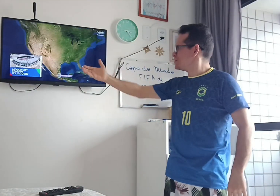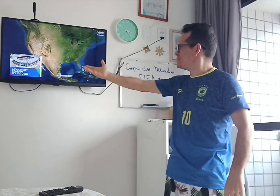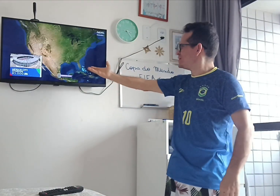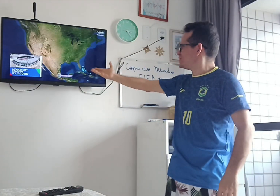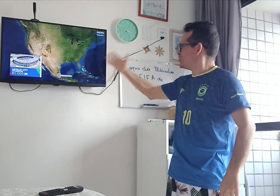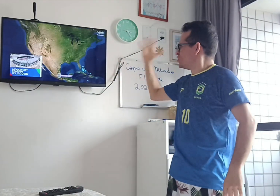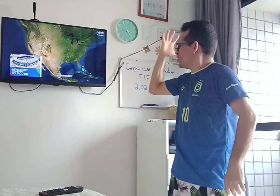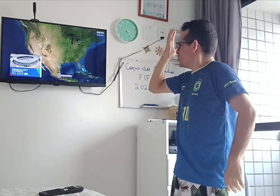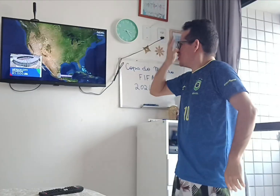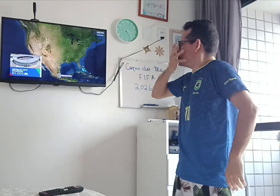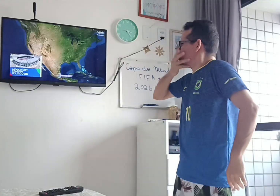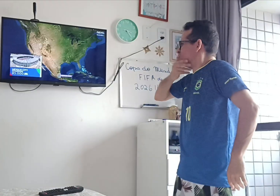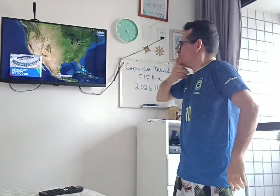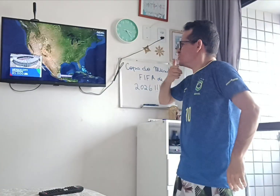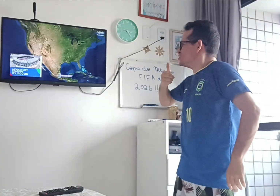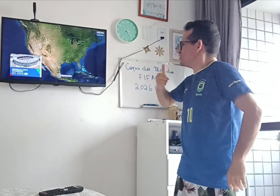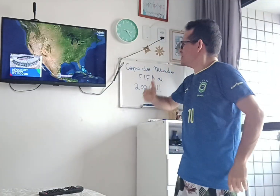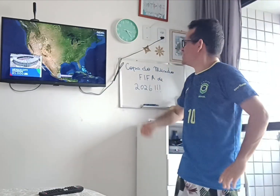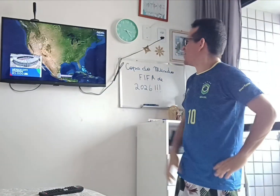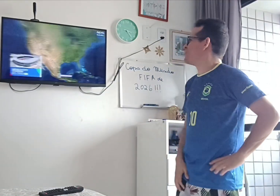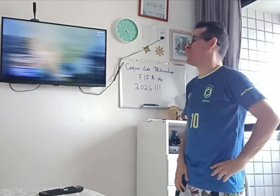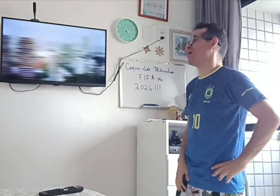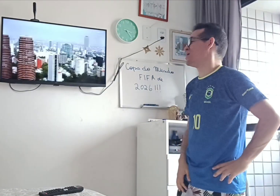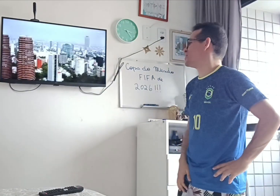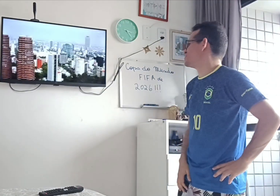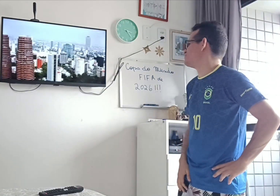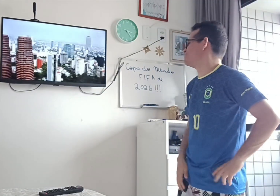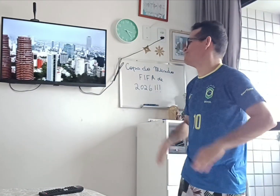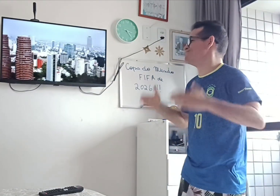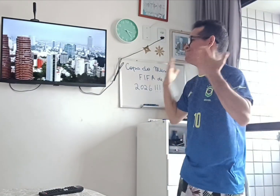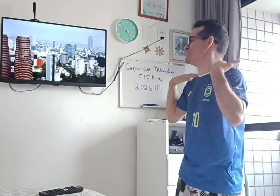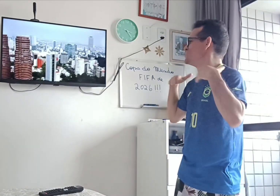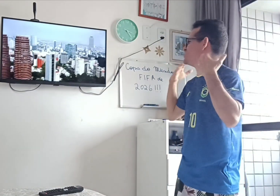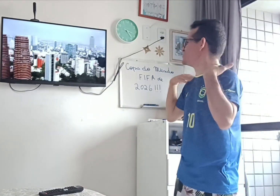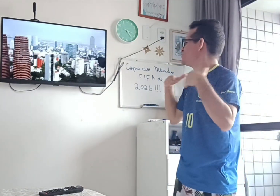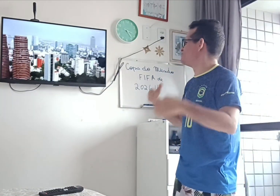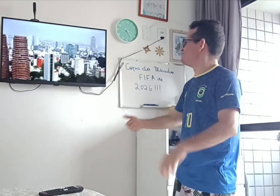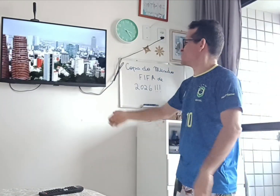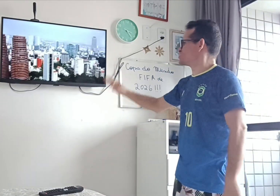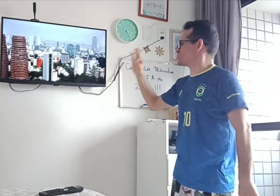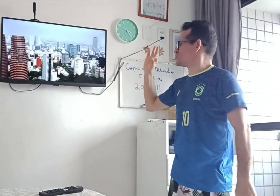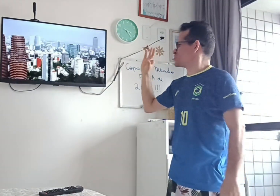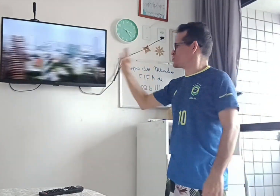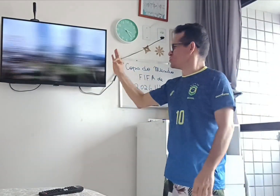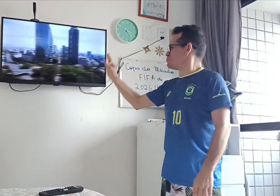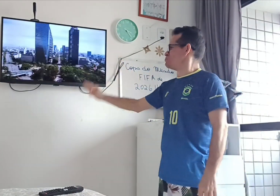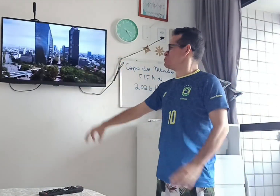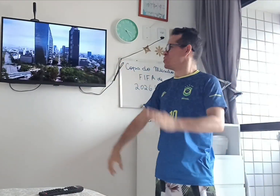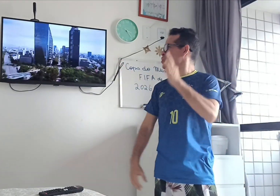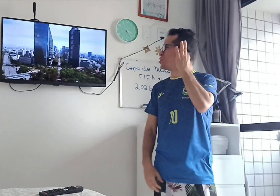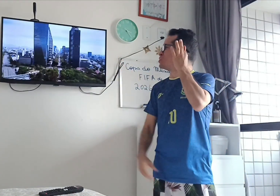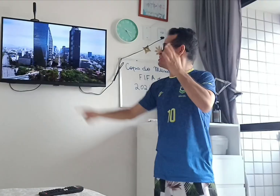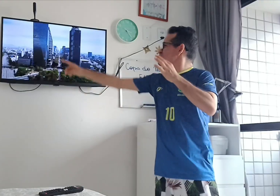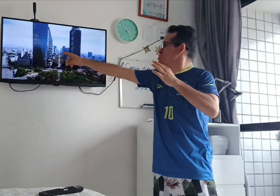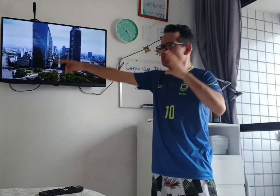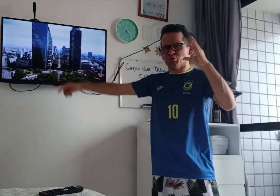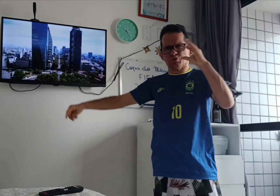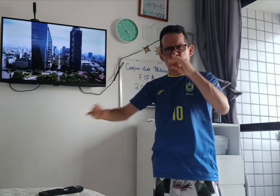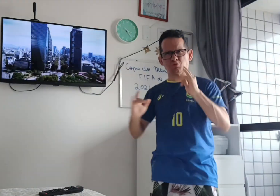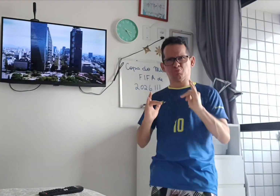83,000. Mexico City. Mexico City is the country's capital and one of the biggest cities in the world. A high-altitude